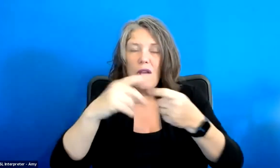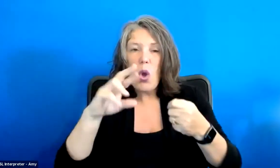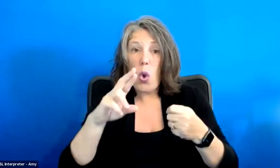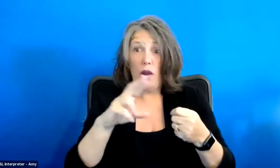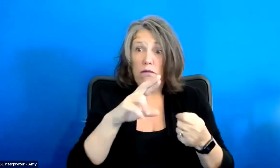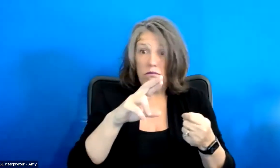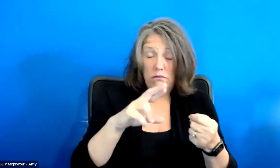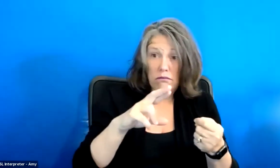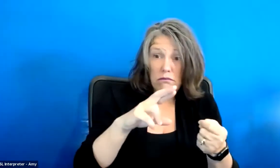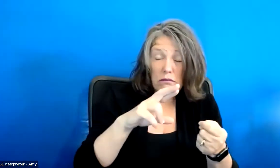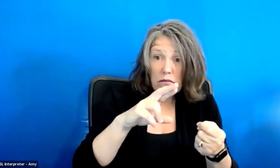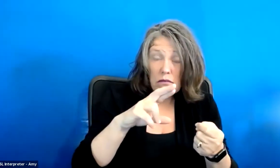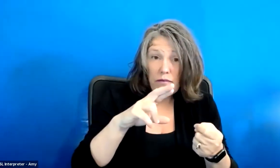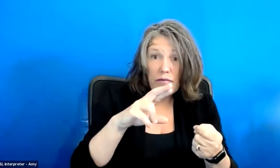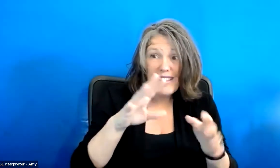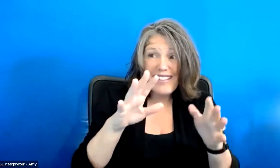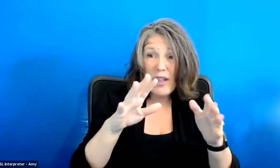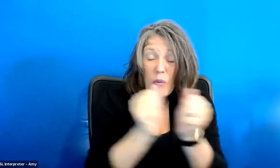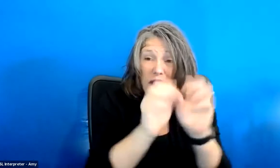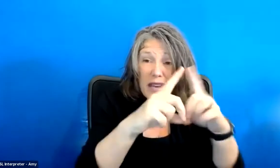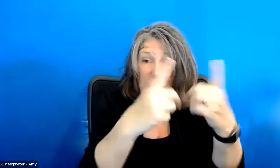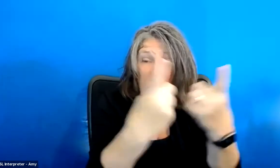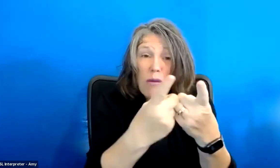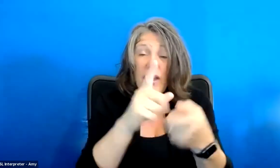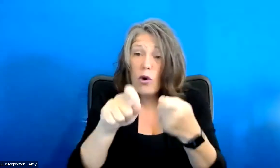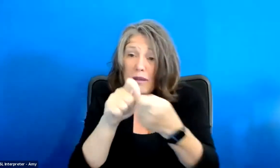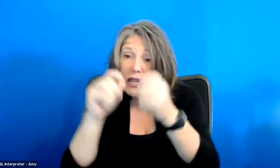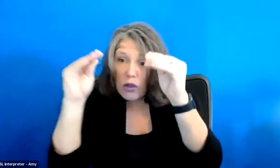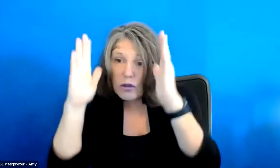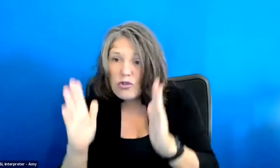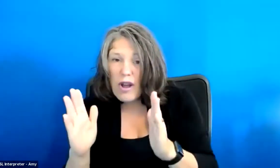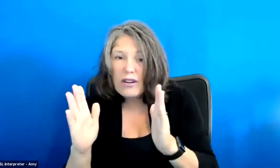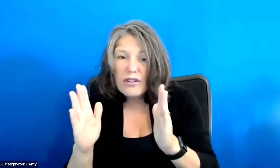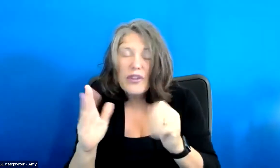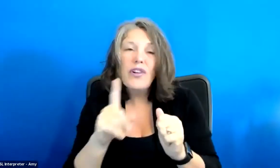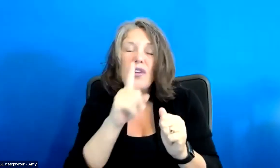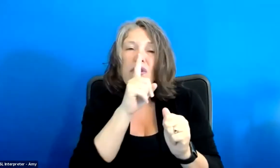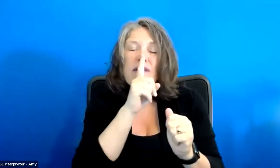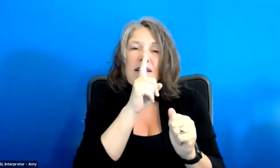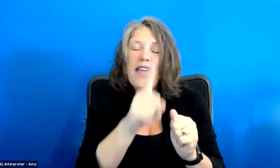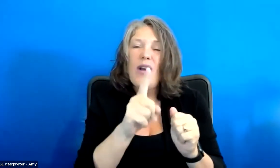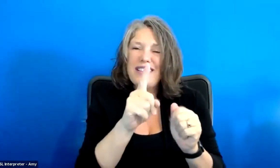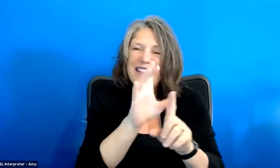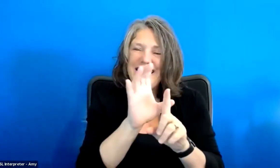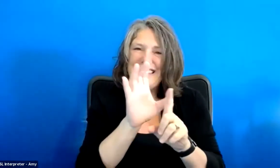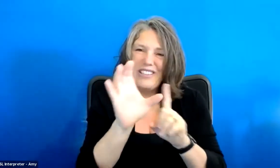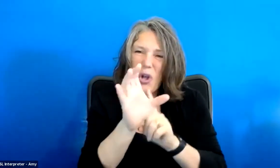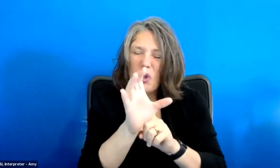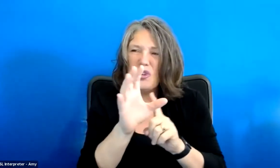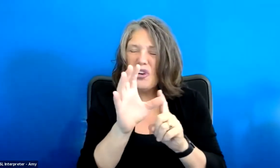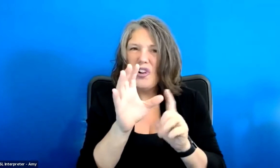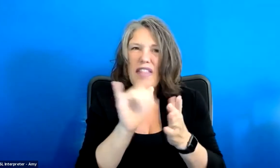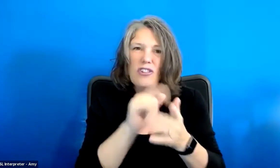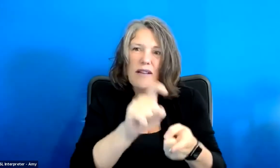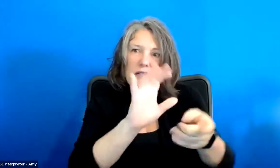student, when they're in conflict with a department or with a particular instructor, there's this culture of convincing the